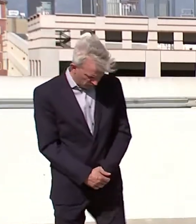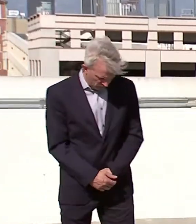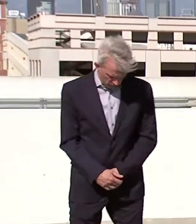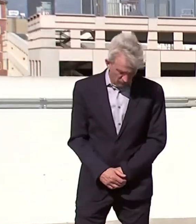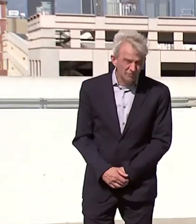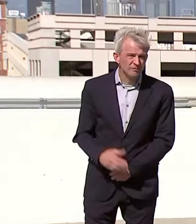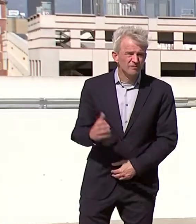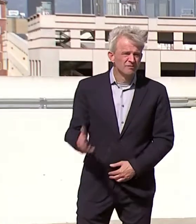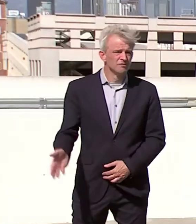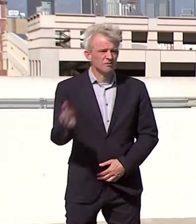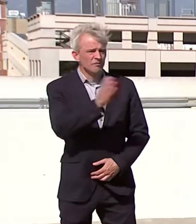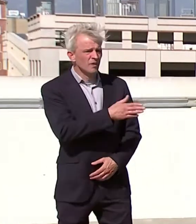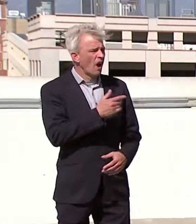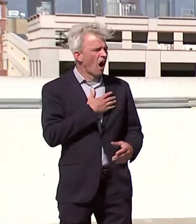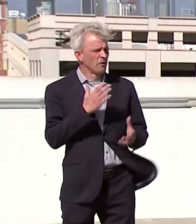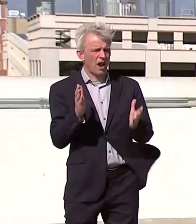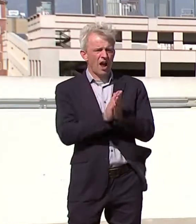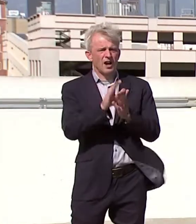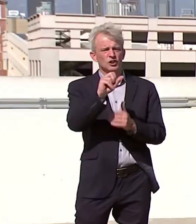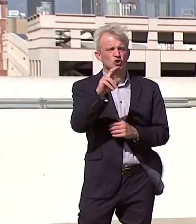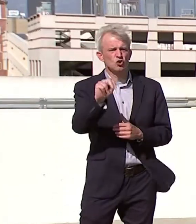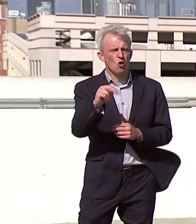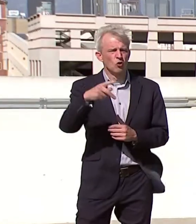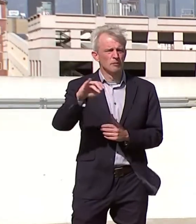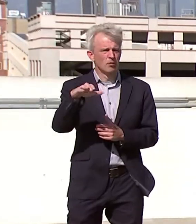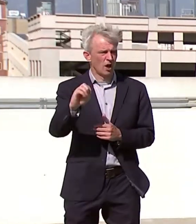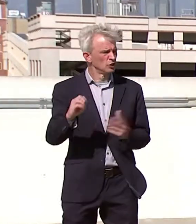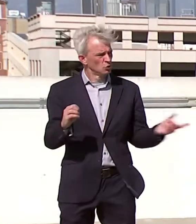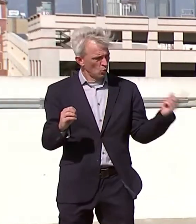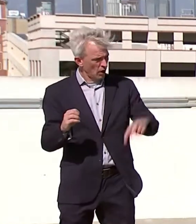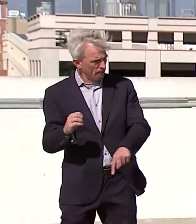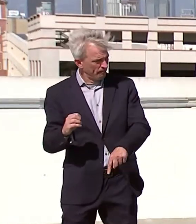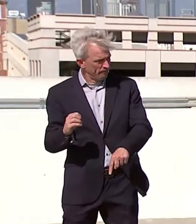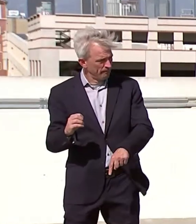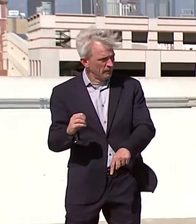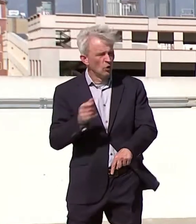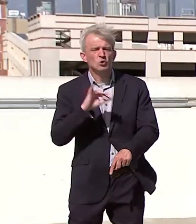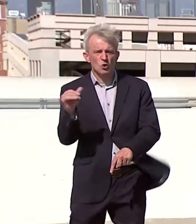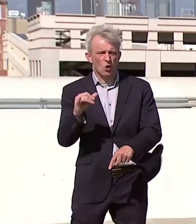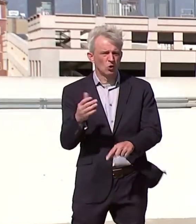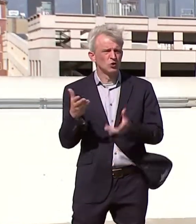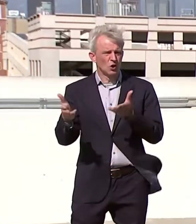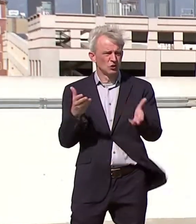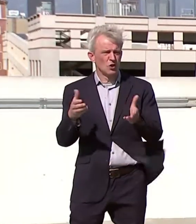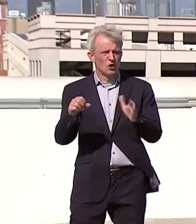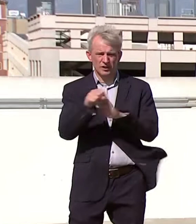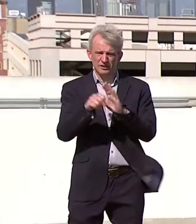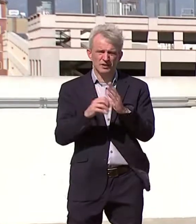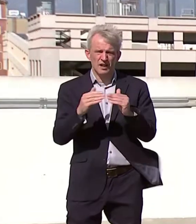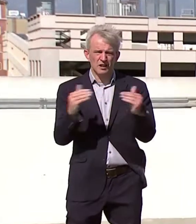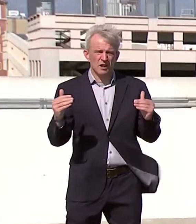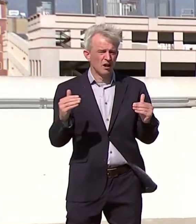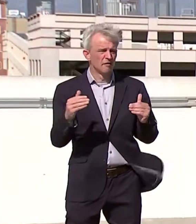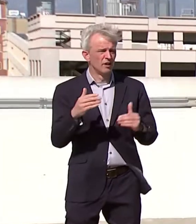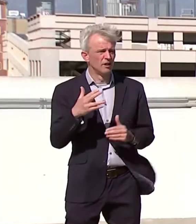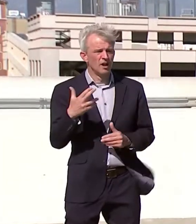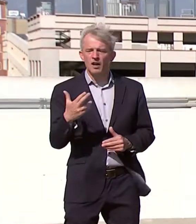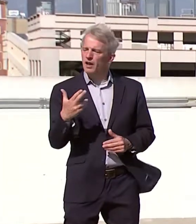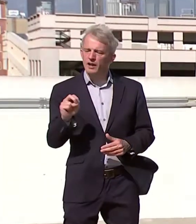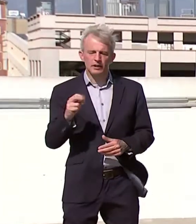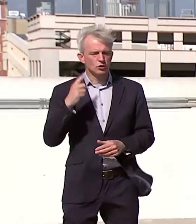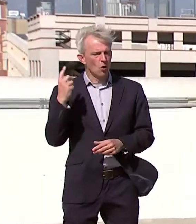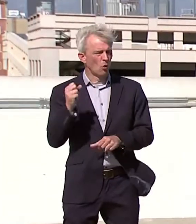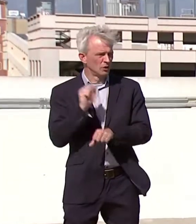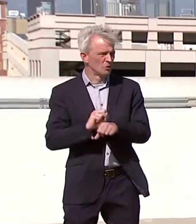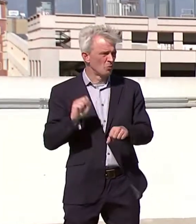Next, I'd like to ask Curran Price to come up, a man who has also served at the state level before coming back to serve here locally. He is tireless out there.